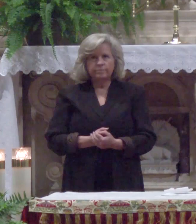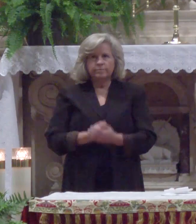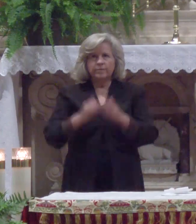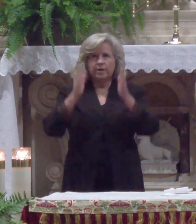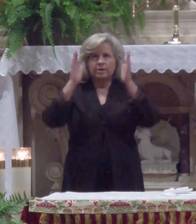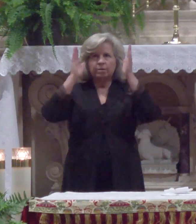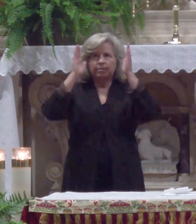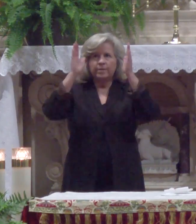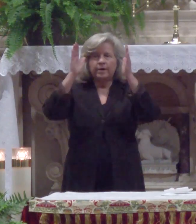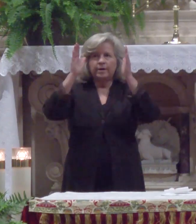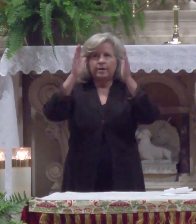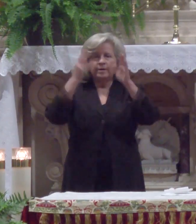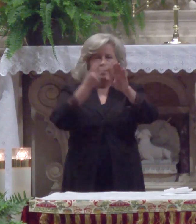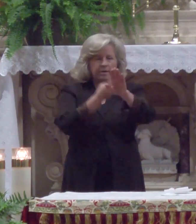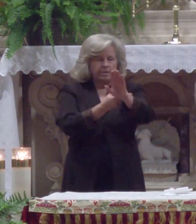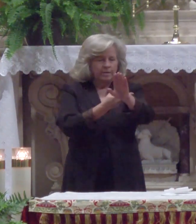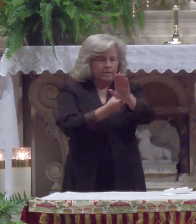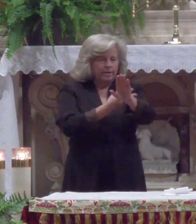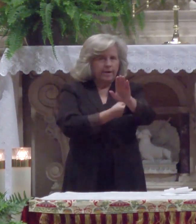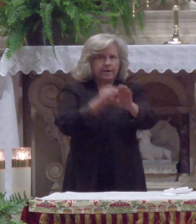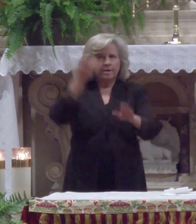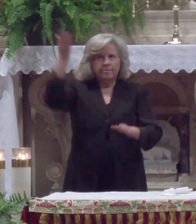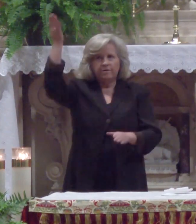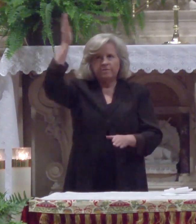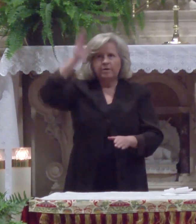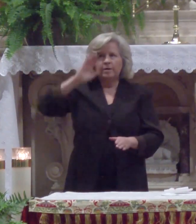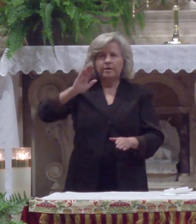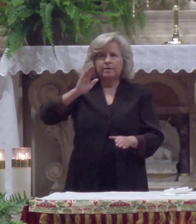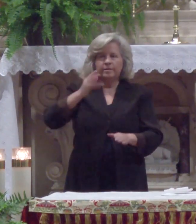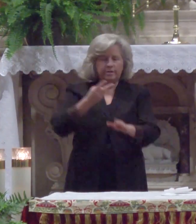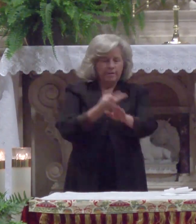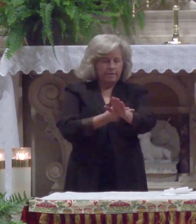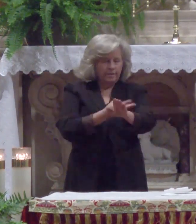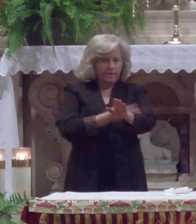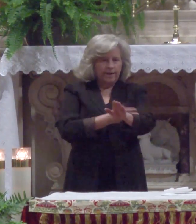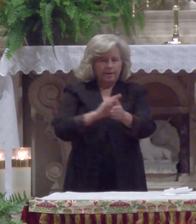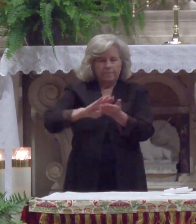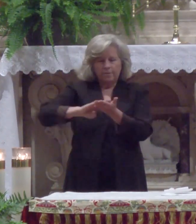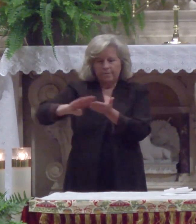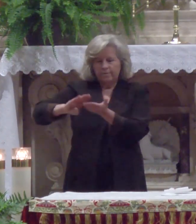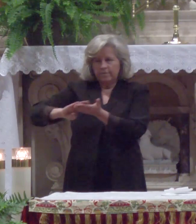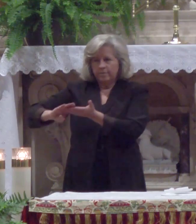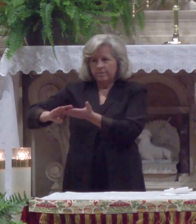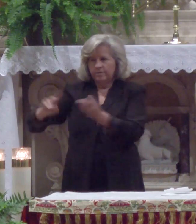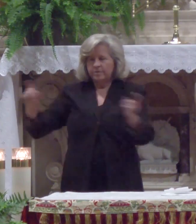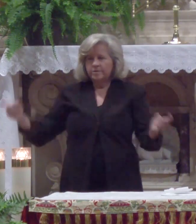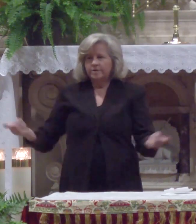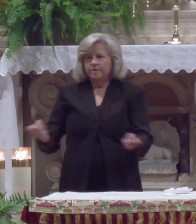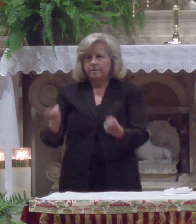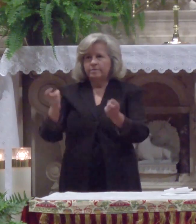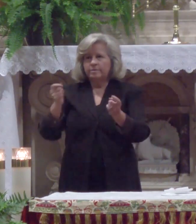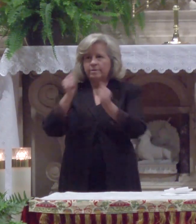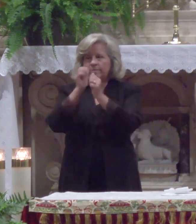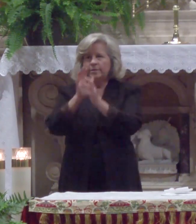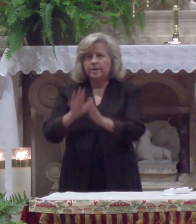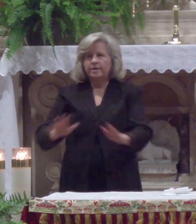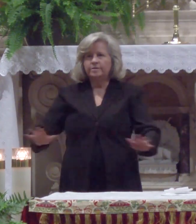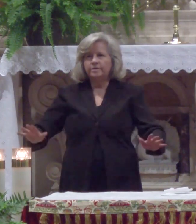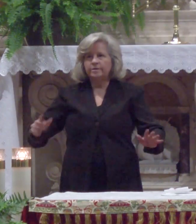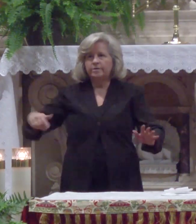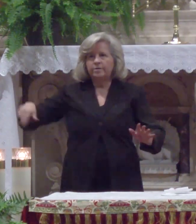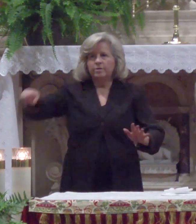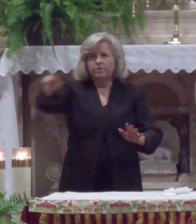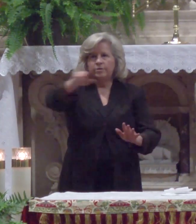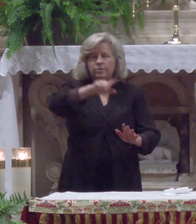Behold the Lamb of God. Behold him who takes away the sins of the world. Blessed are those called to the supper of the